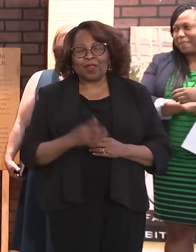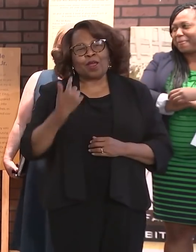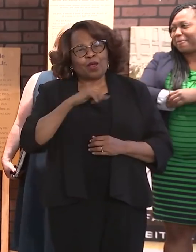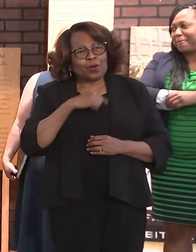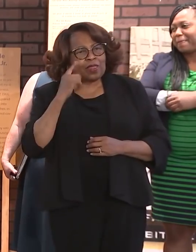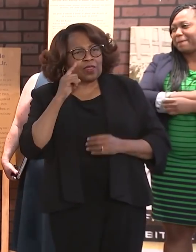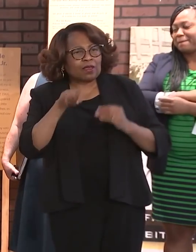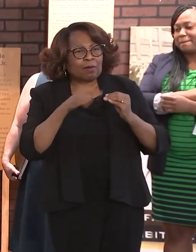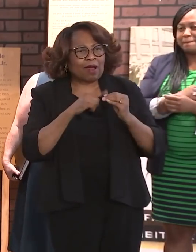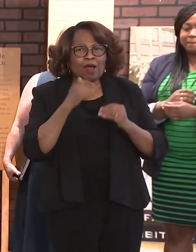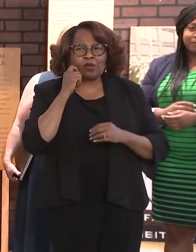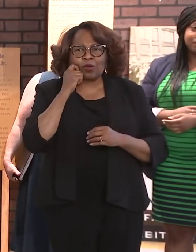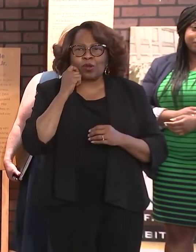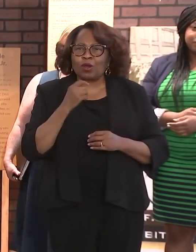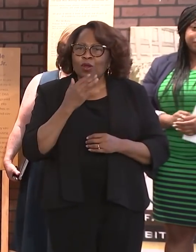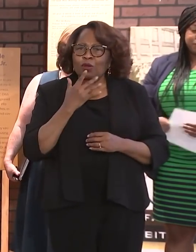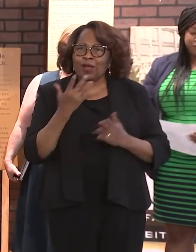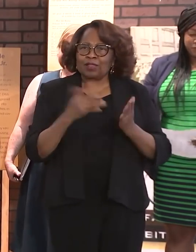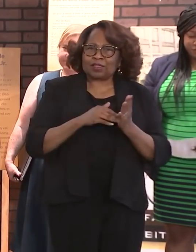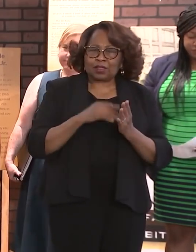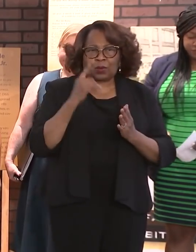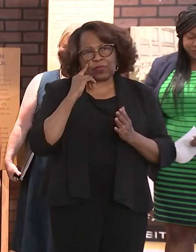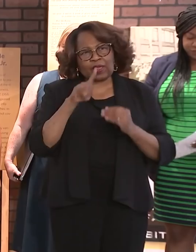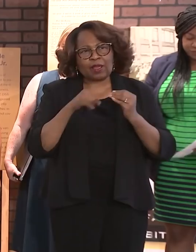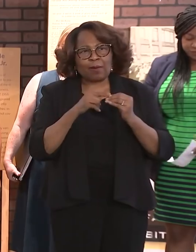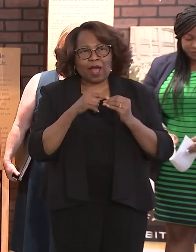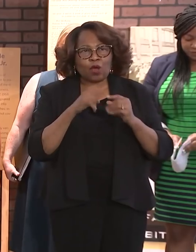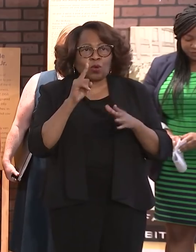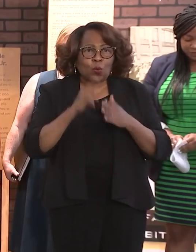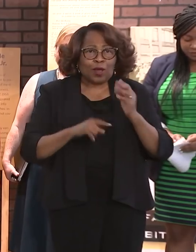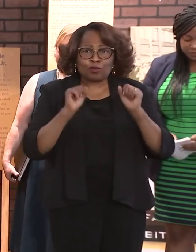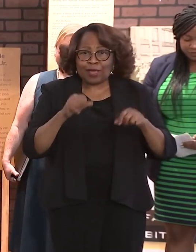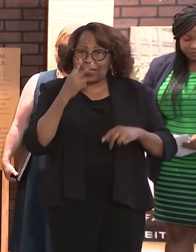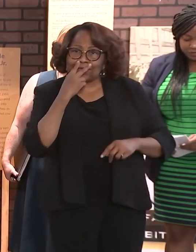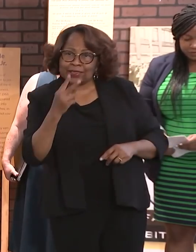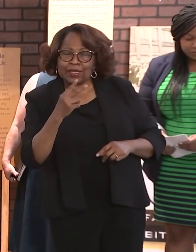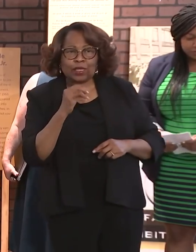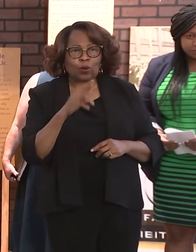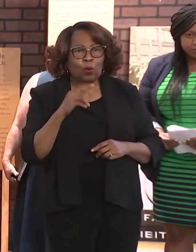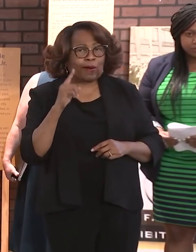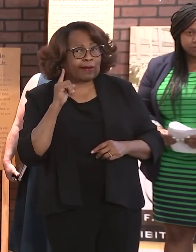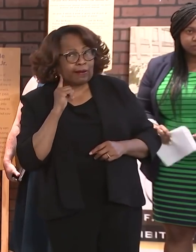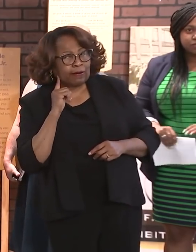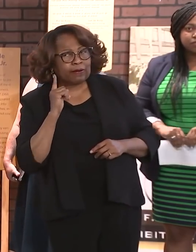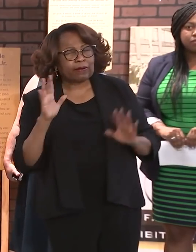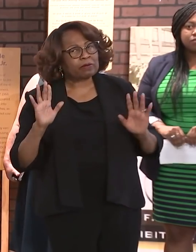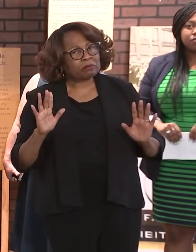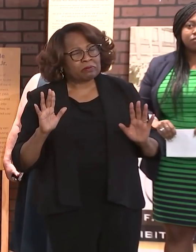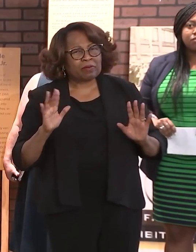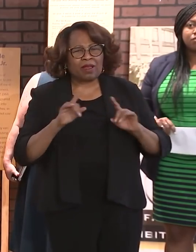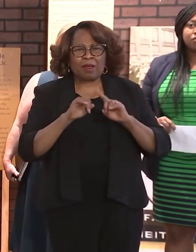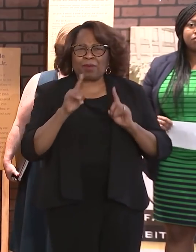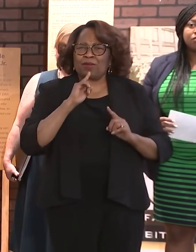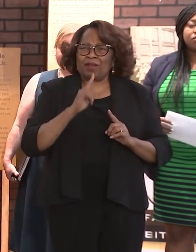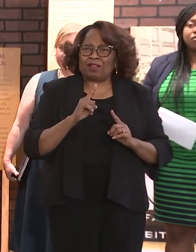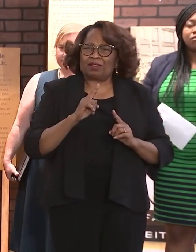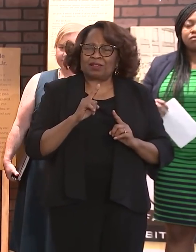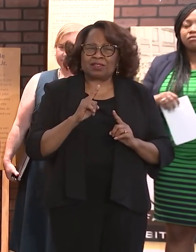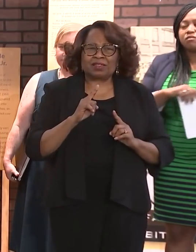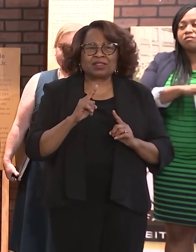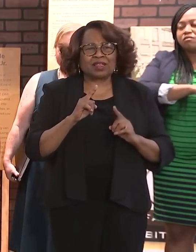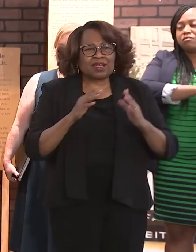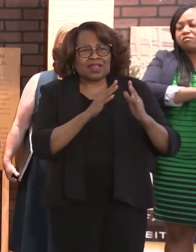When we think about racism, many of us think about its visible and audible forms. But the reality is